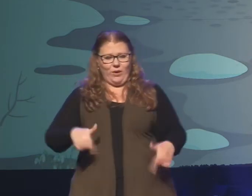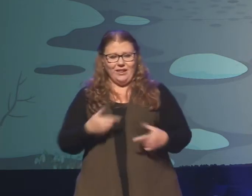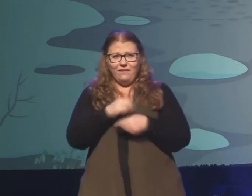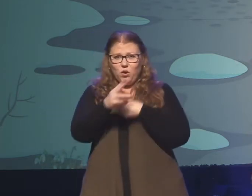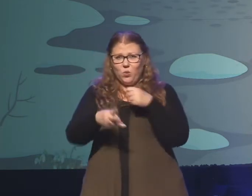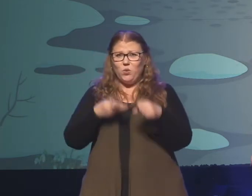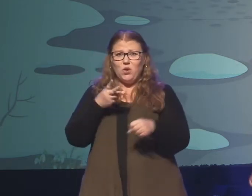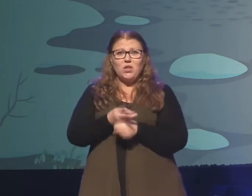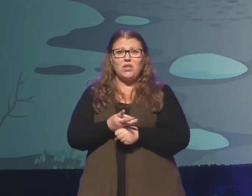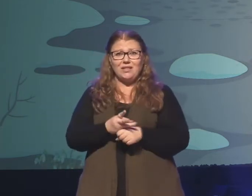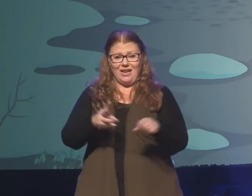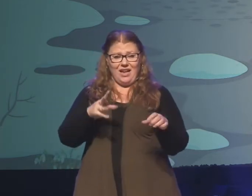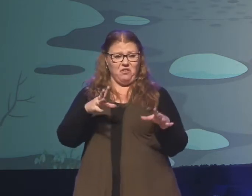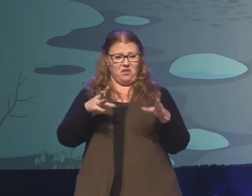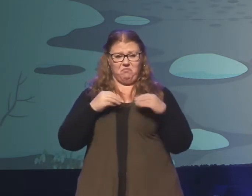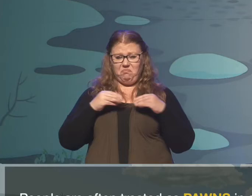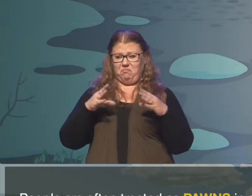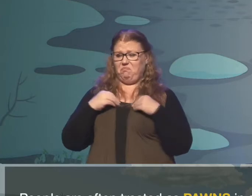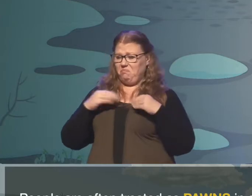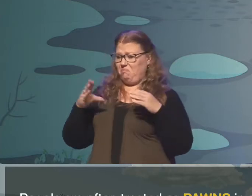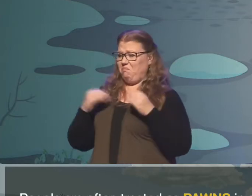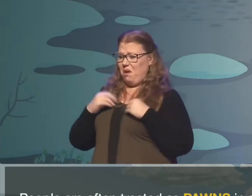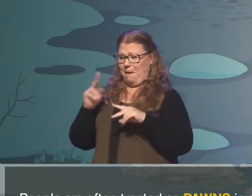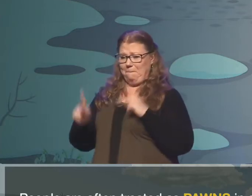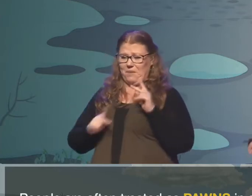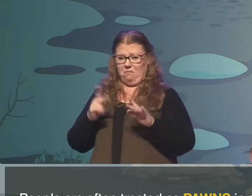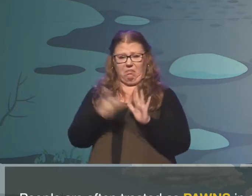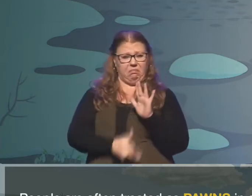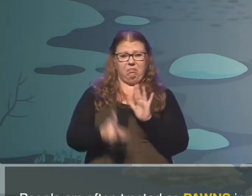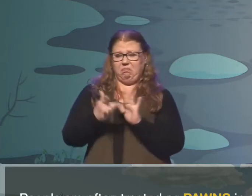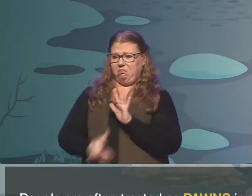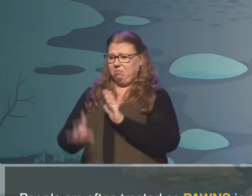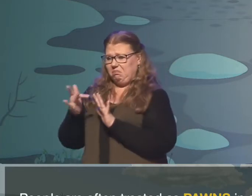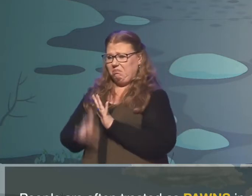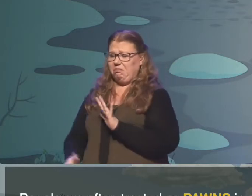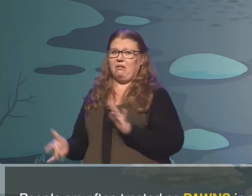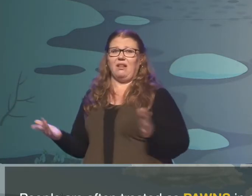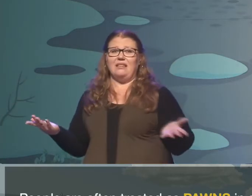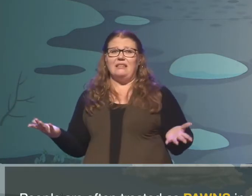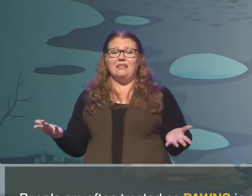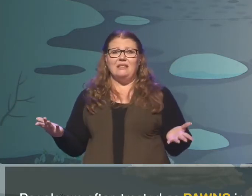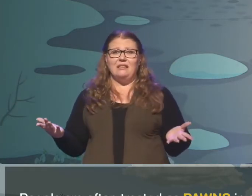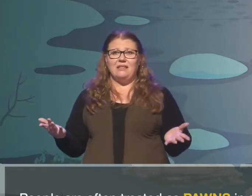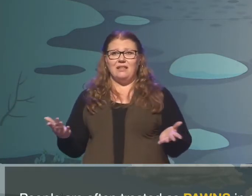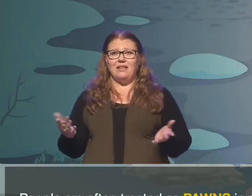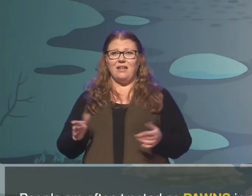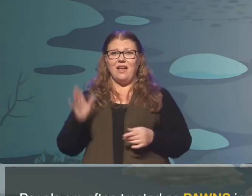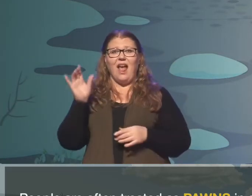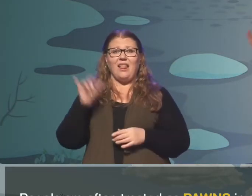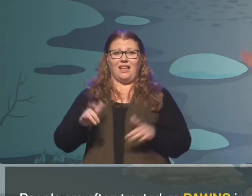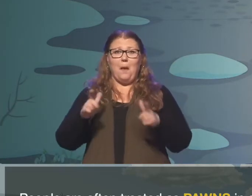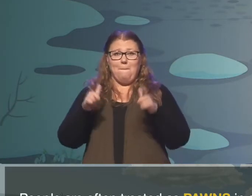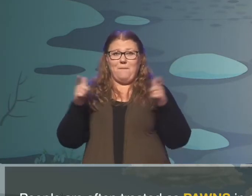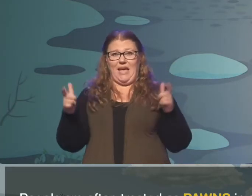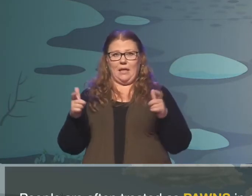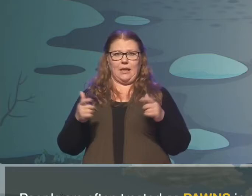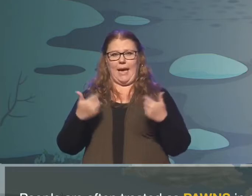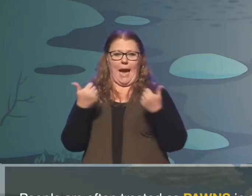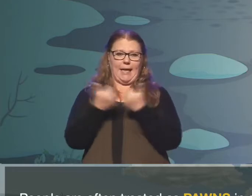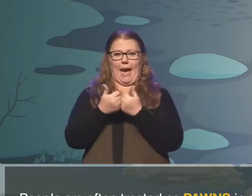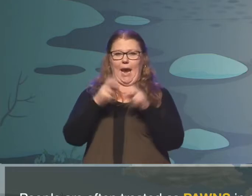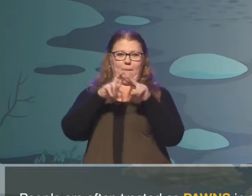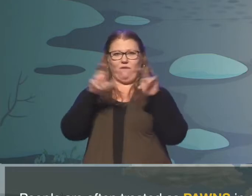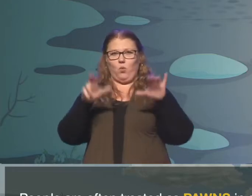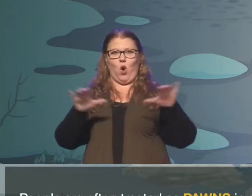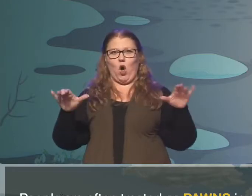that just accepts that people are going to be treated like pawns. That there is just this huge Game of Thrones that's